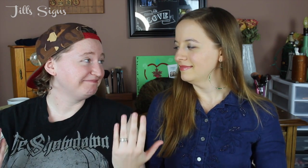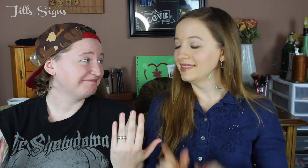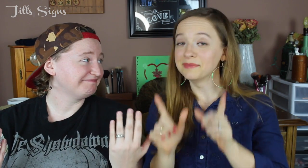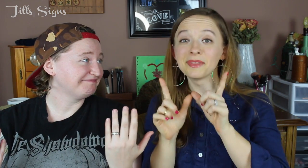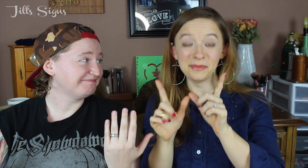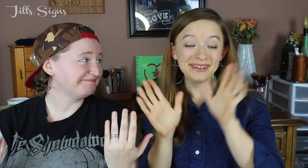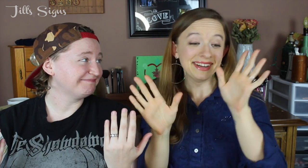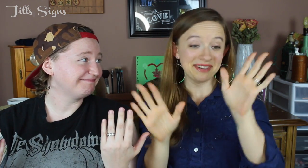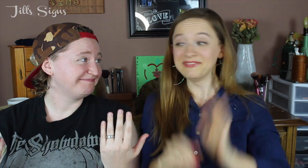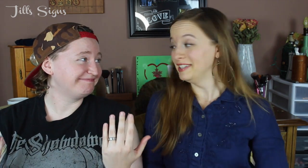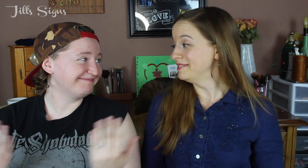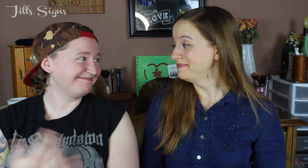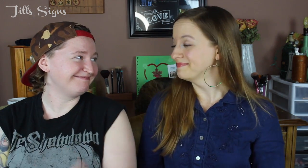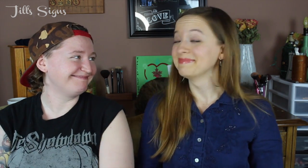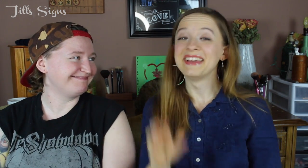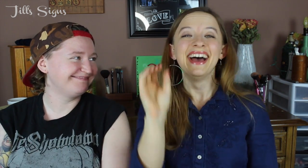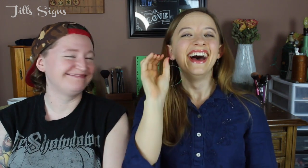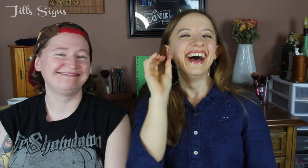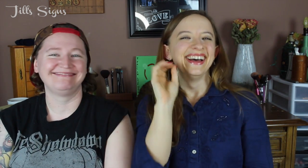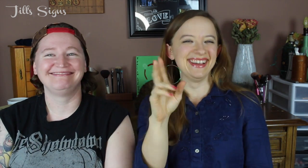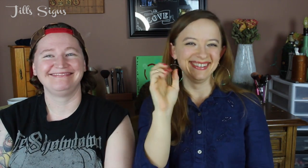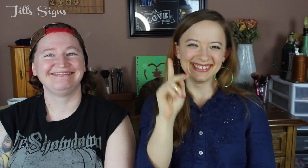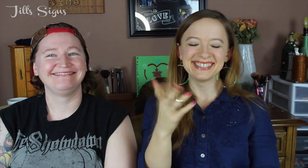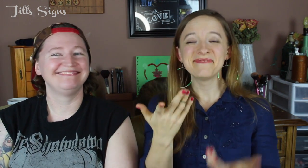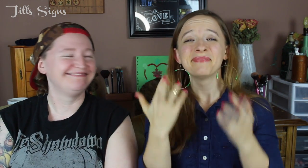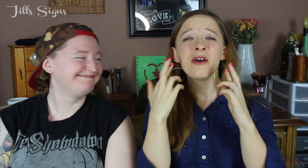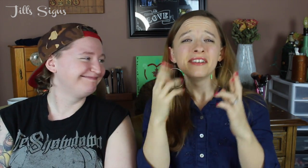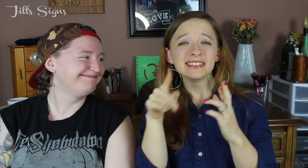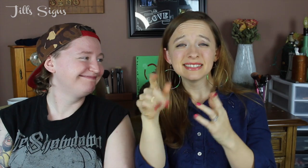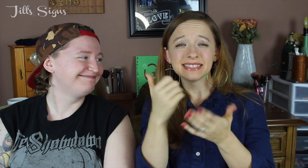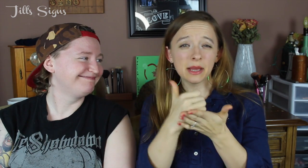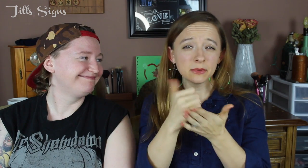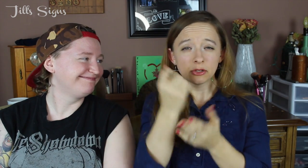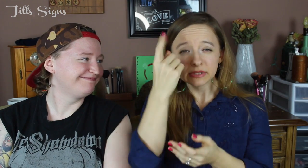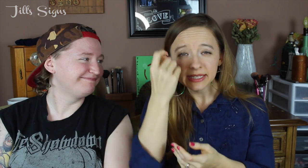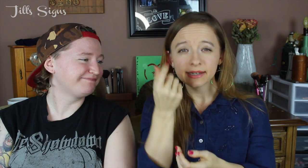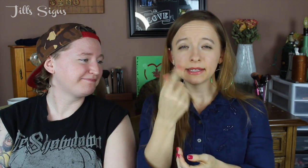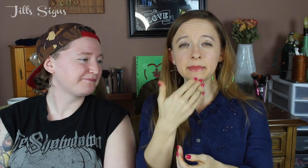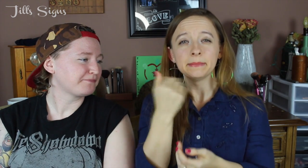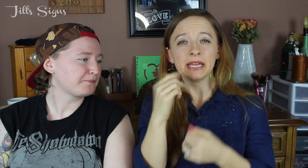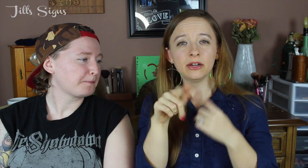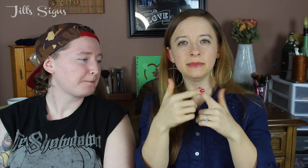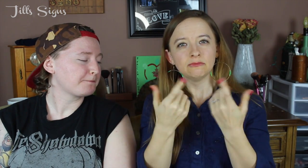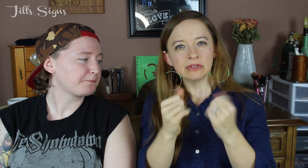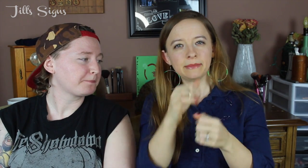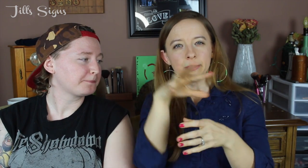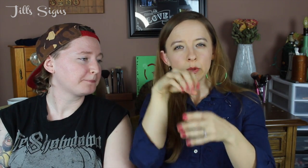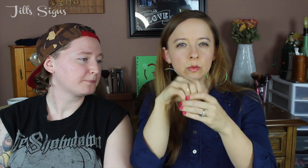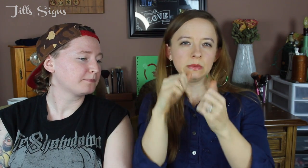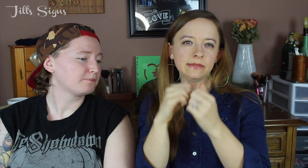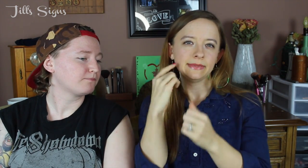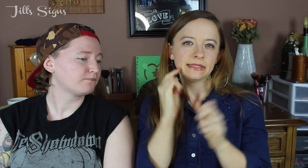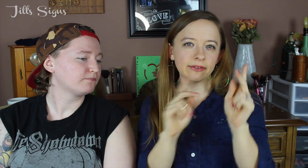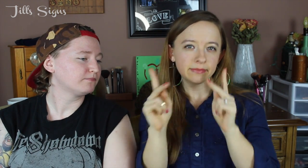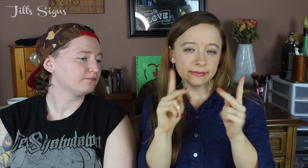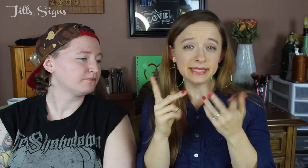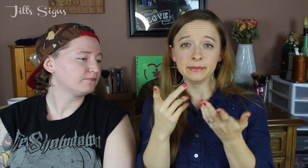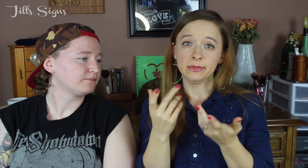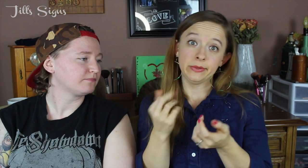it. Whatever. Okay, guys, hopefully this has helped you to understand a little bit better about trying to make sure all people